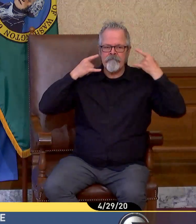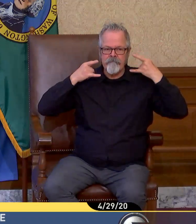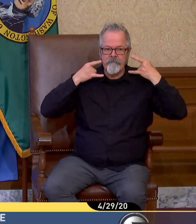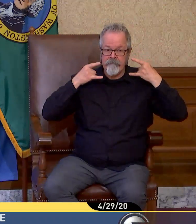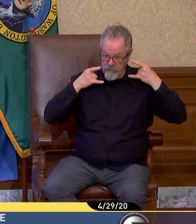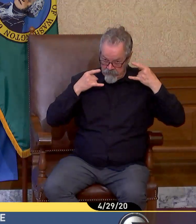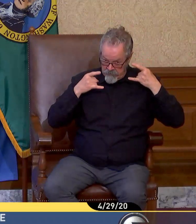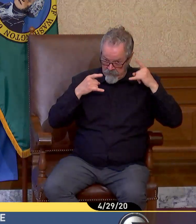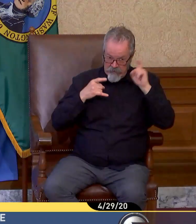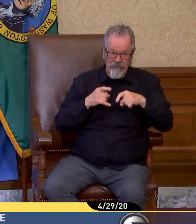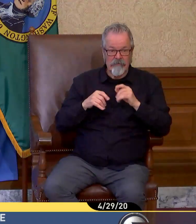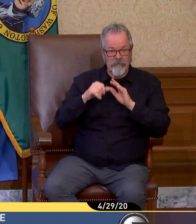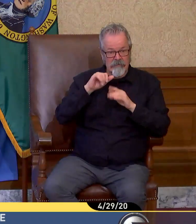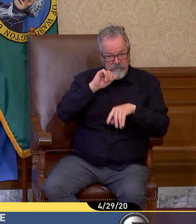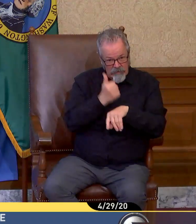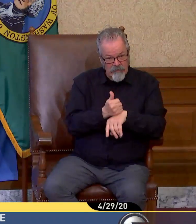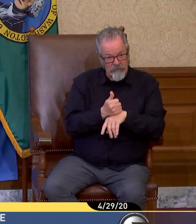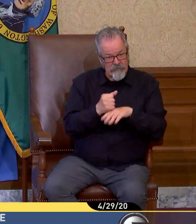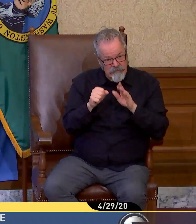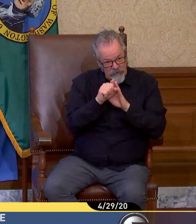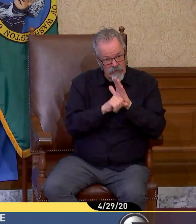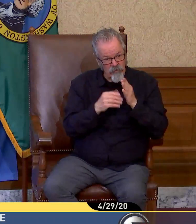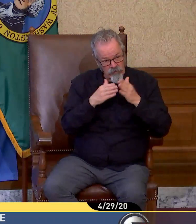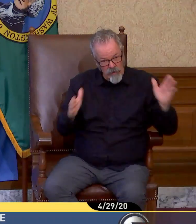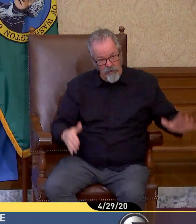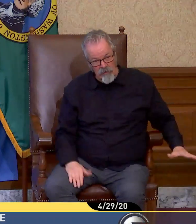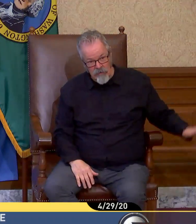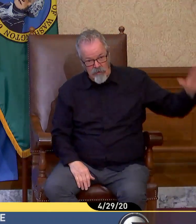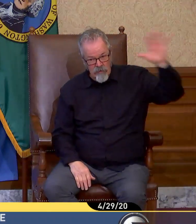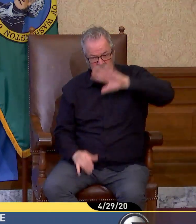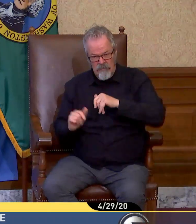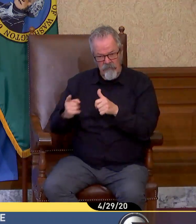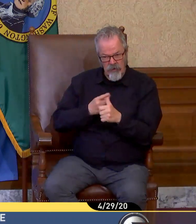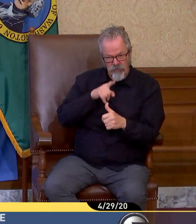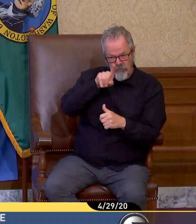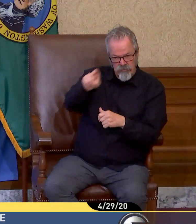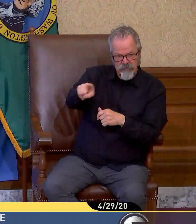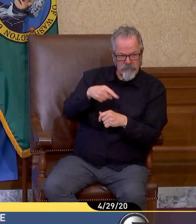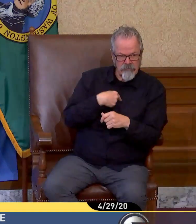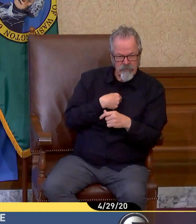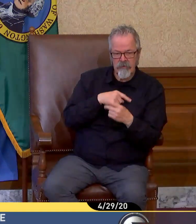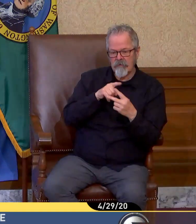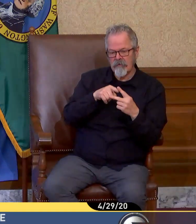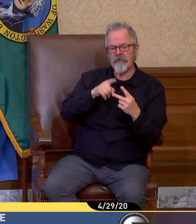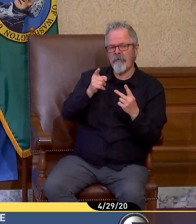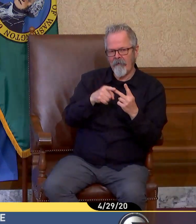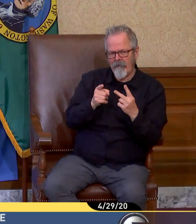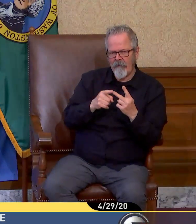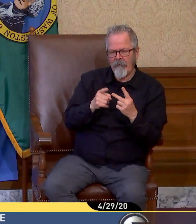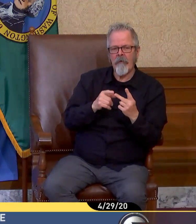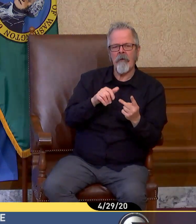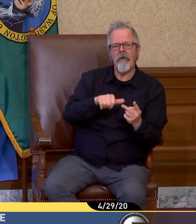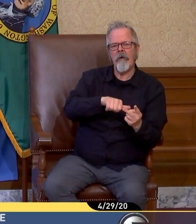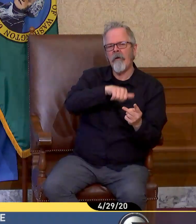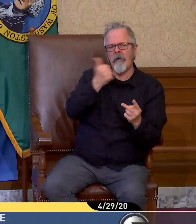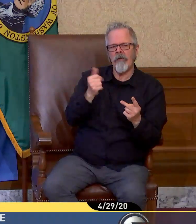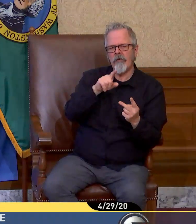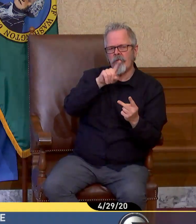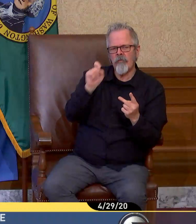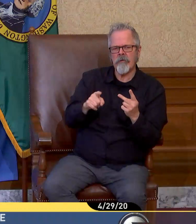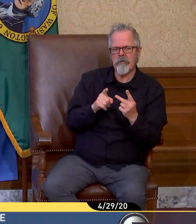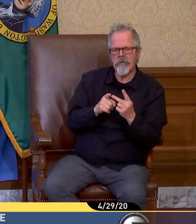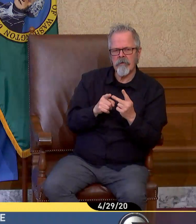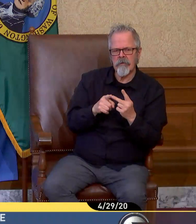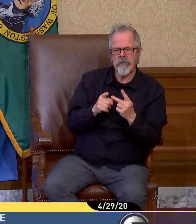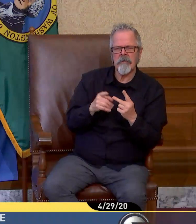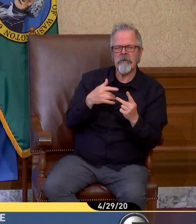States Pact, can you explain to folks who are frustrated because they see beaches in California open and they see talk of